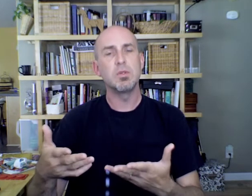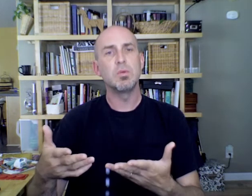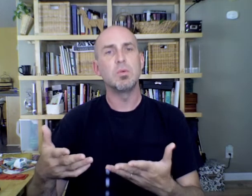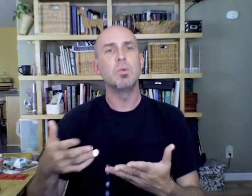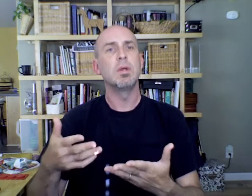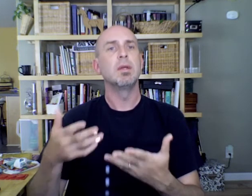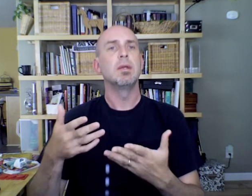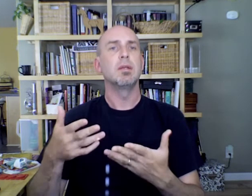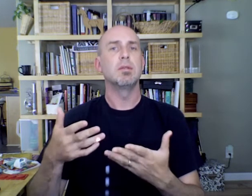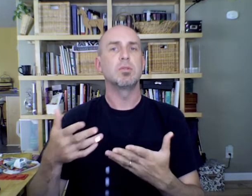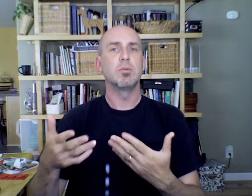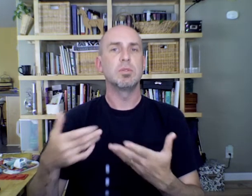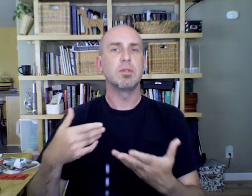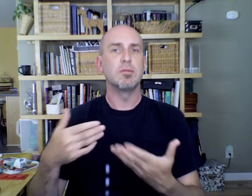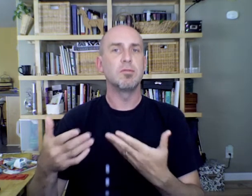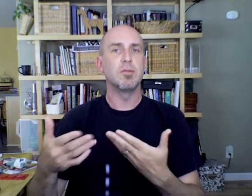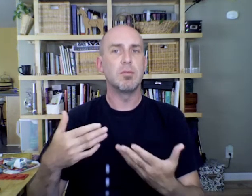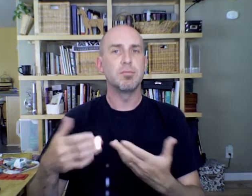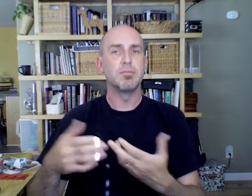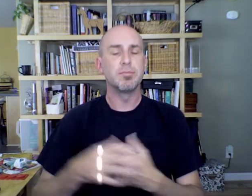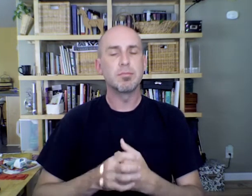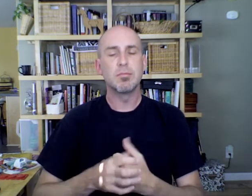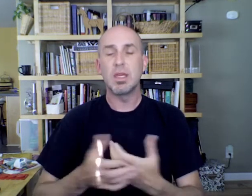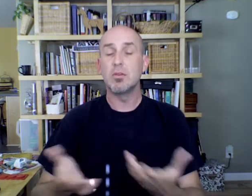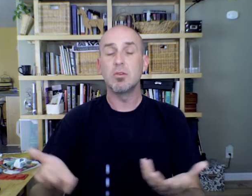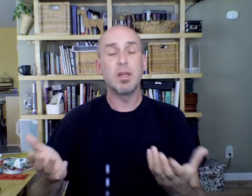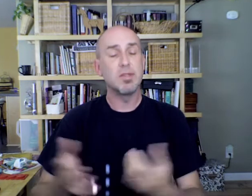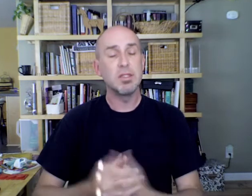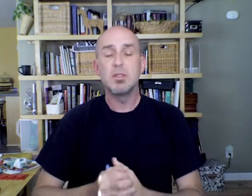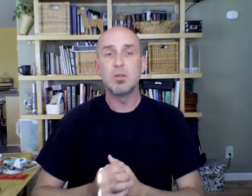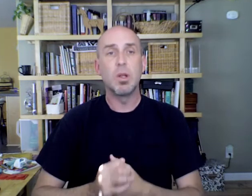you in terms of making your life easier at home.